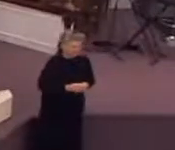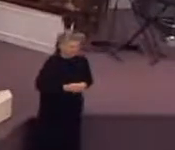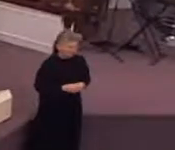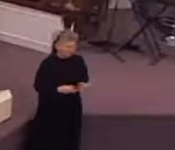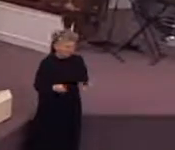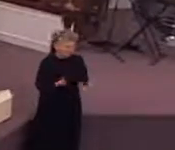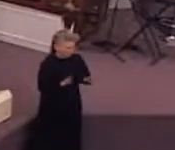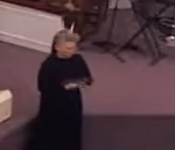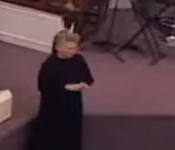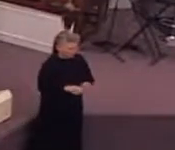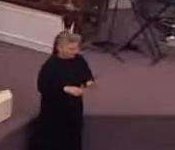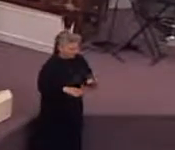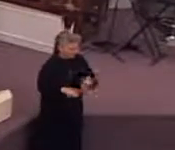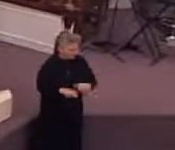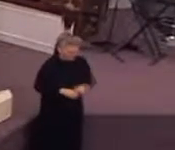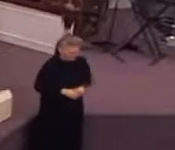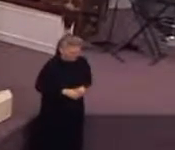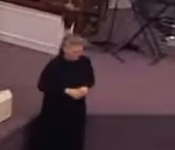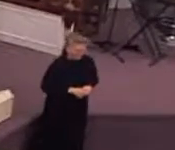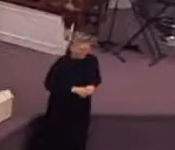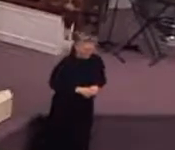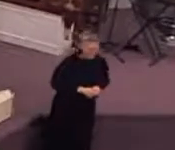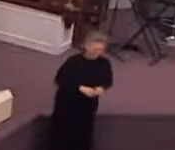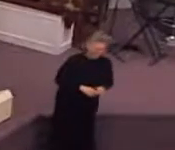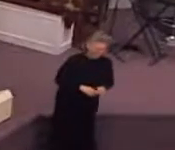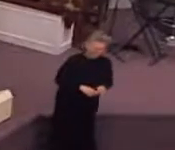I closed tonight. There was an